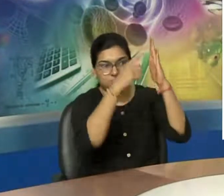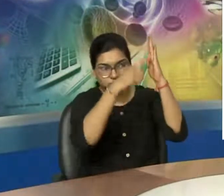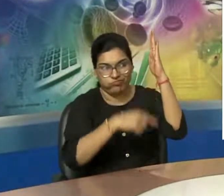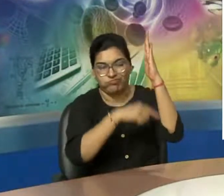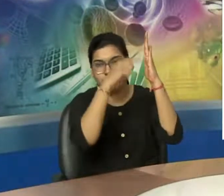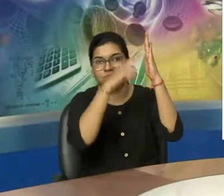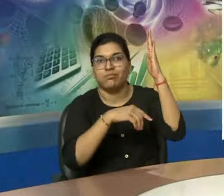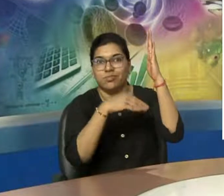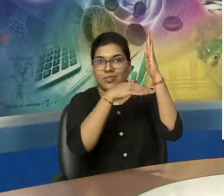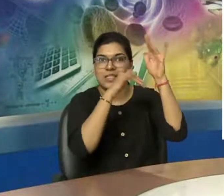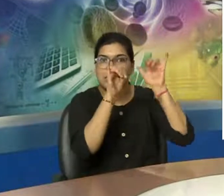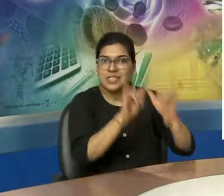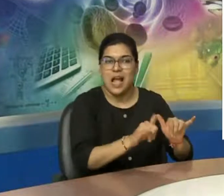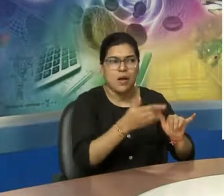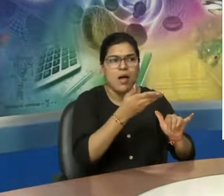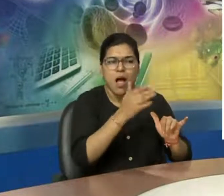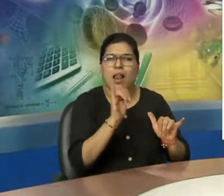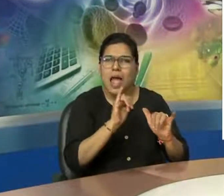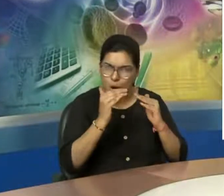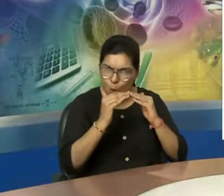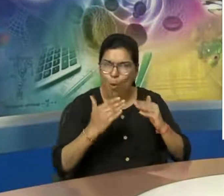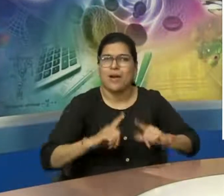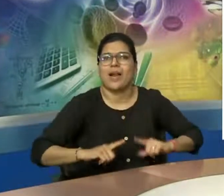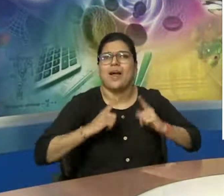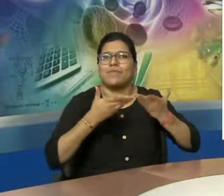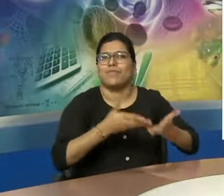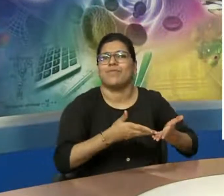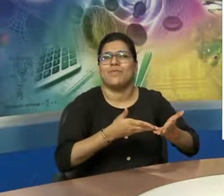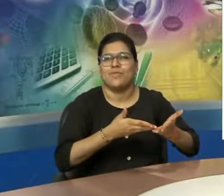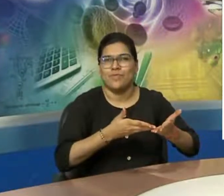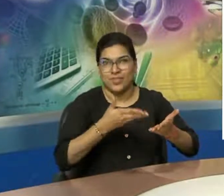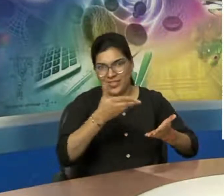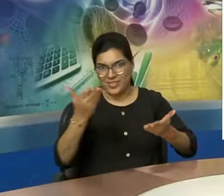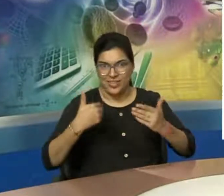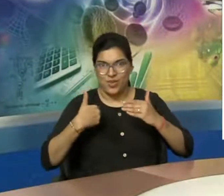Habitat, the address or home of an organism.